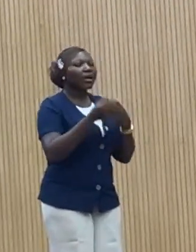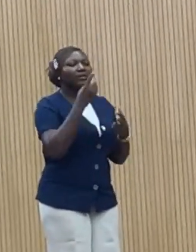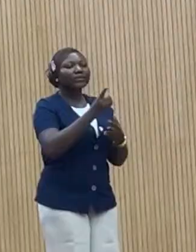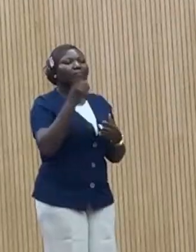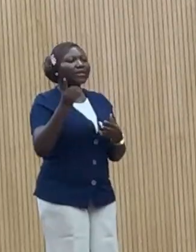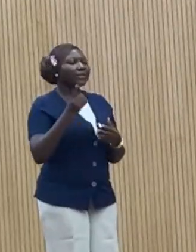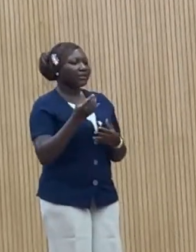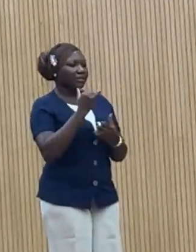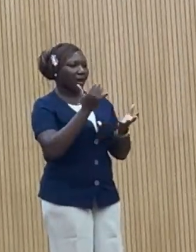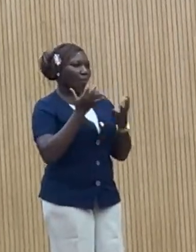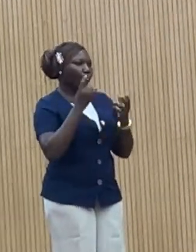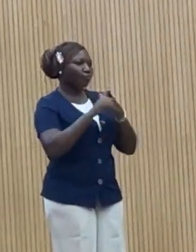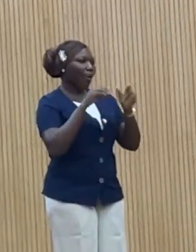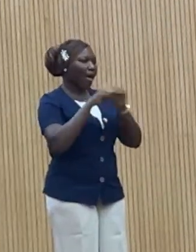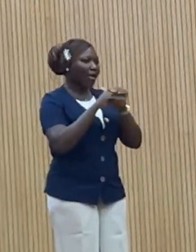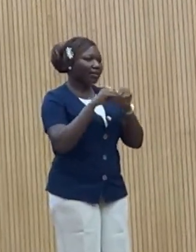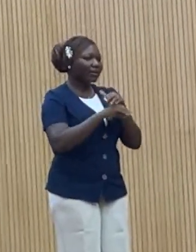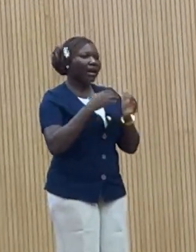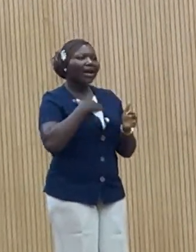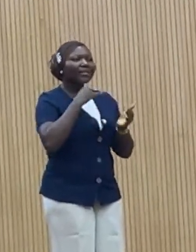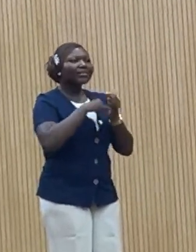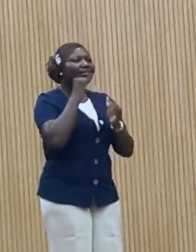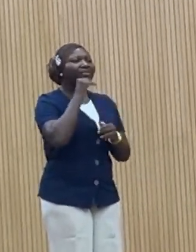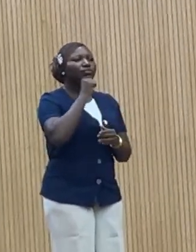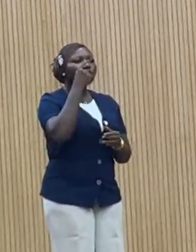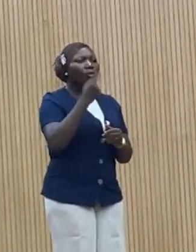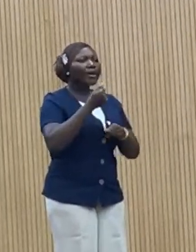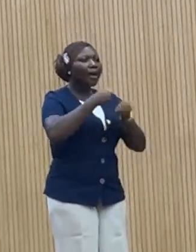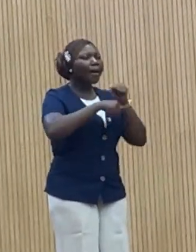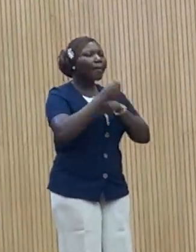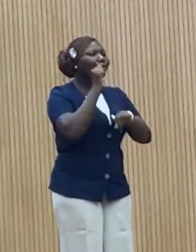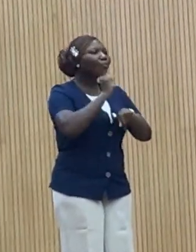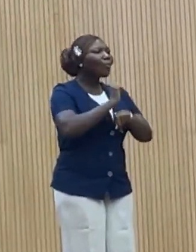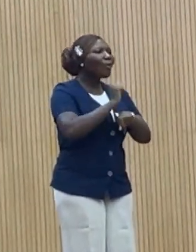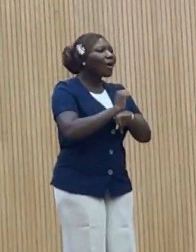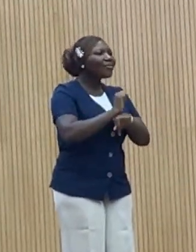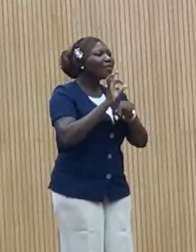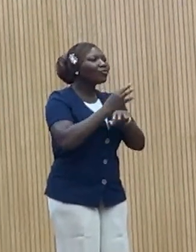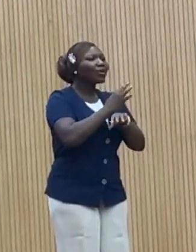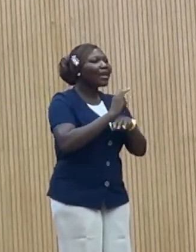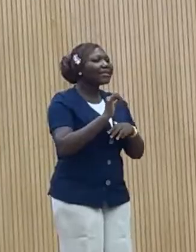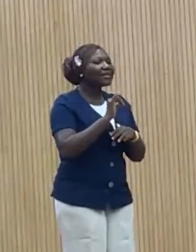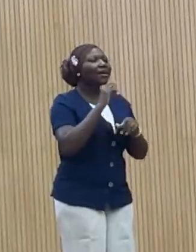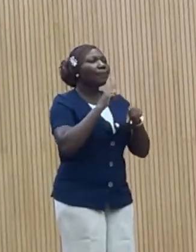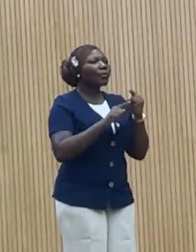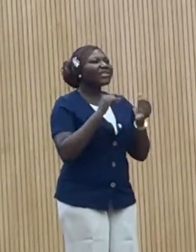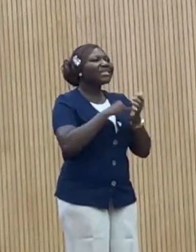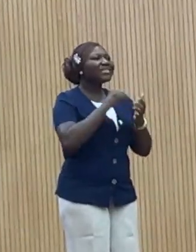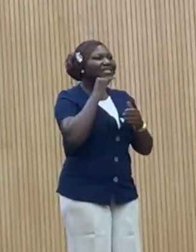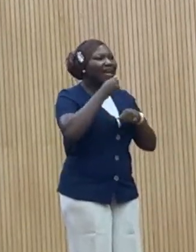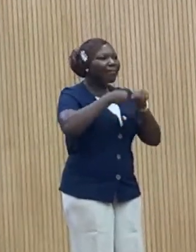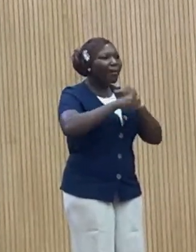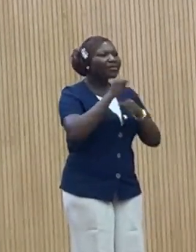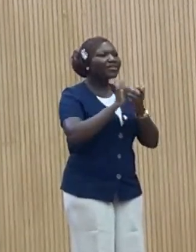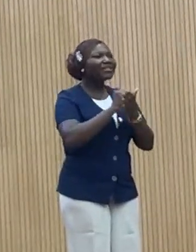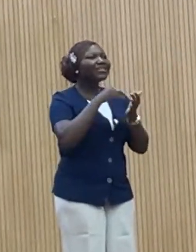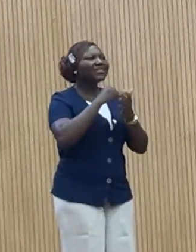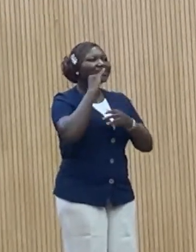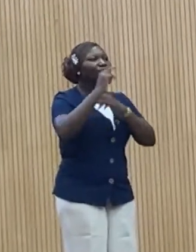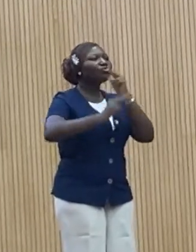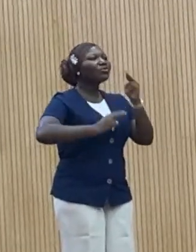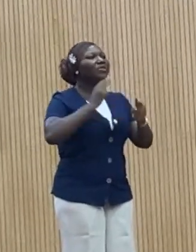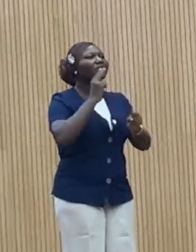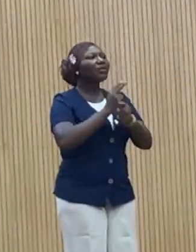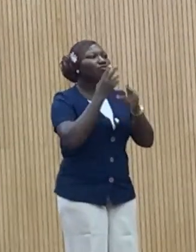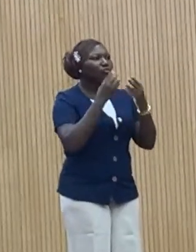part is it's not just about the functionality that we provide, but furthermore, it's about the fact that it's a universal solution. Our open API, which